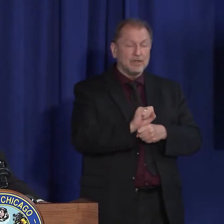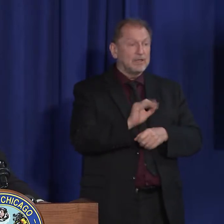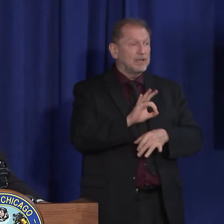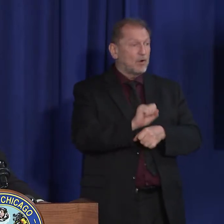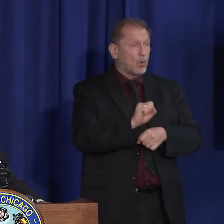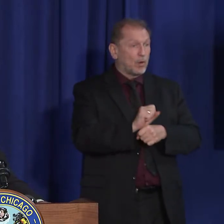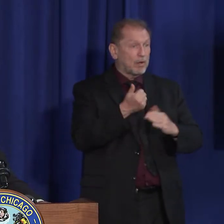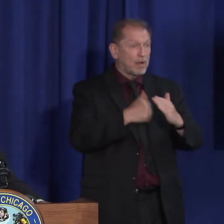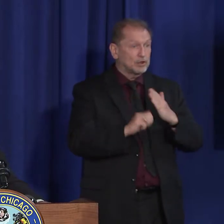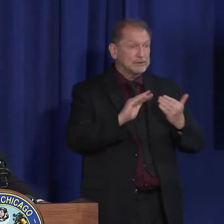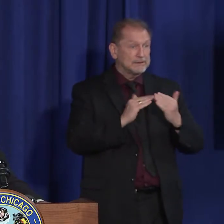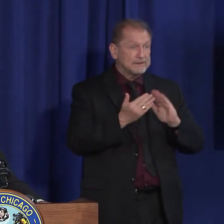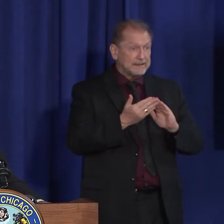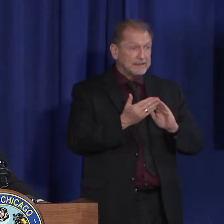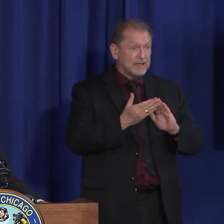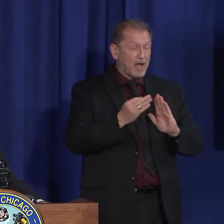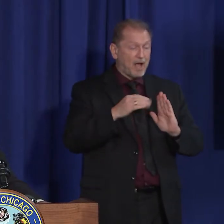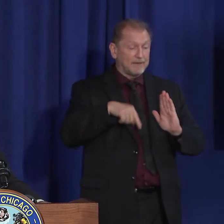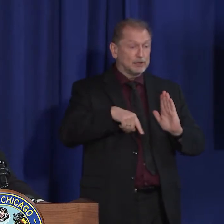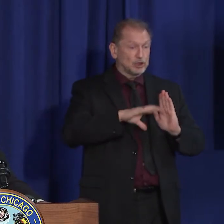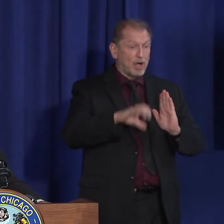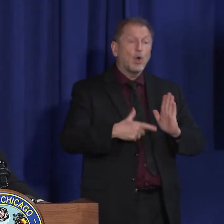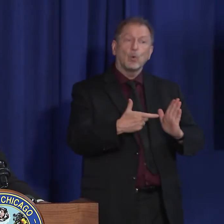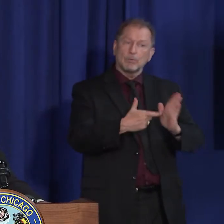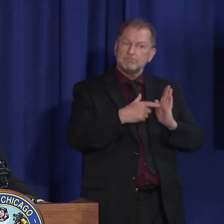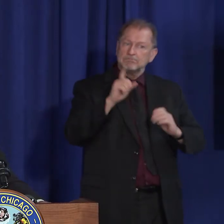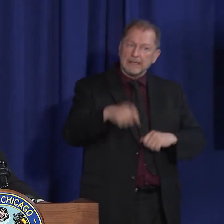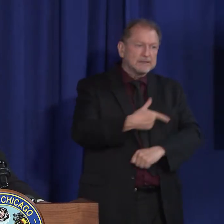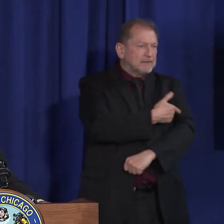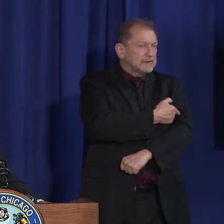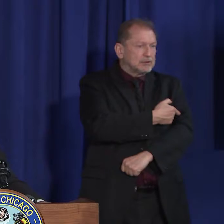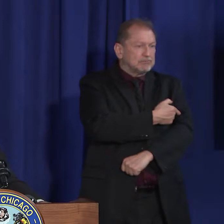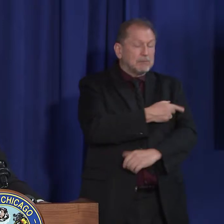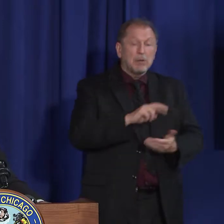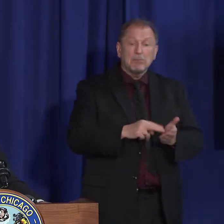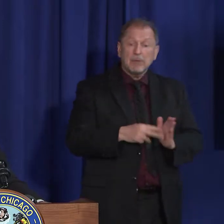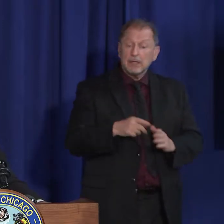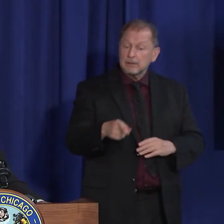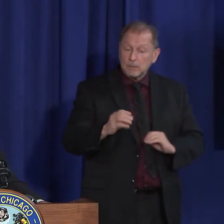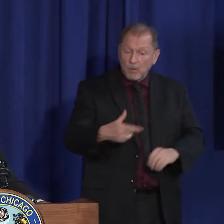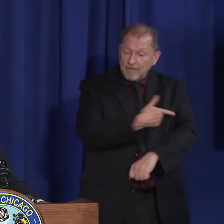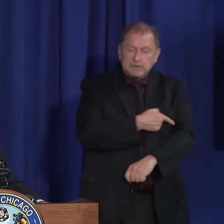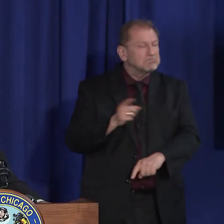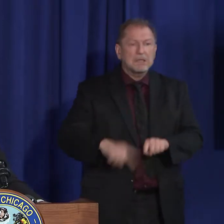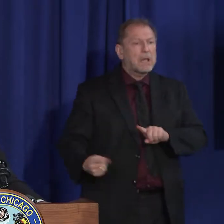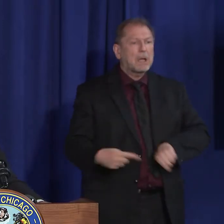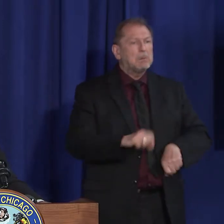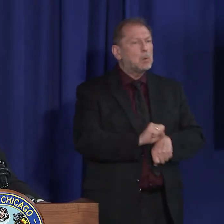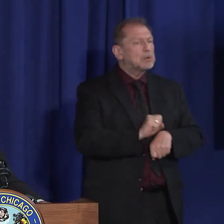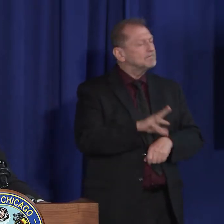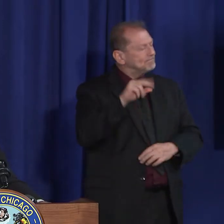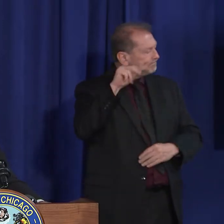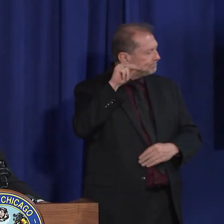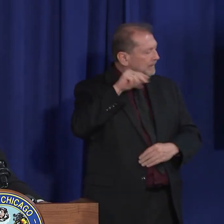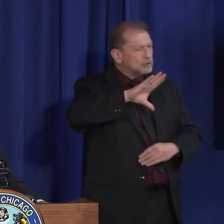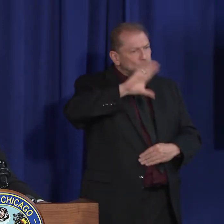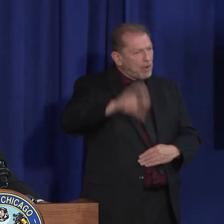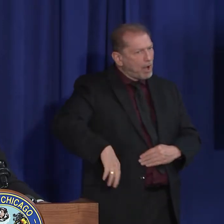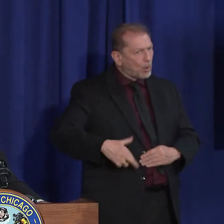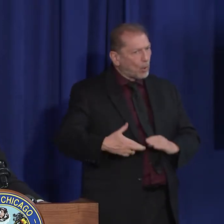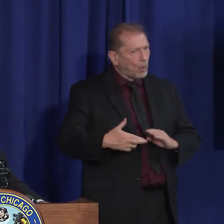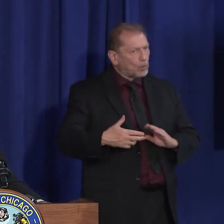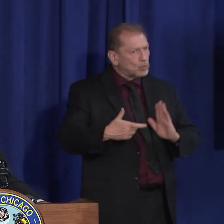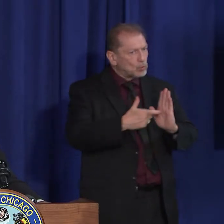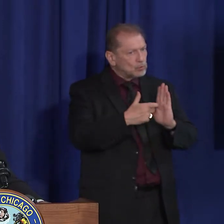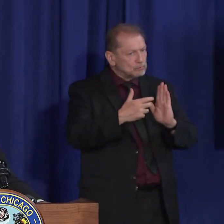city of Chicago, you need to be vaccinated. And you're not budgeting? We're not changed that one bit. The rule's been very clear. We